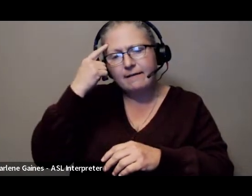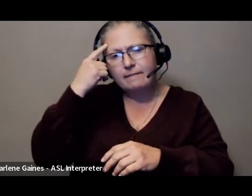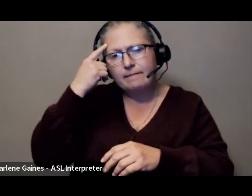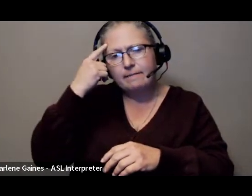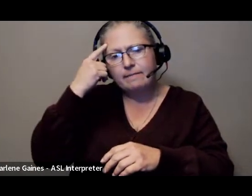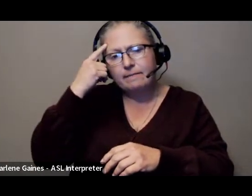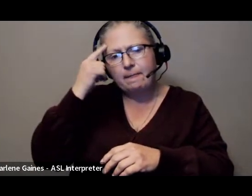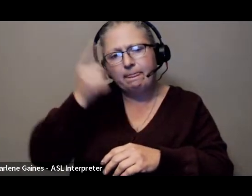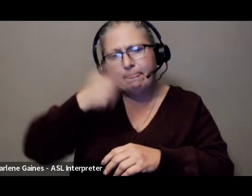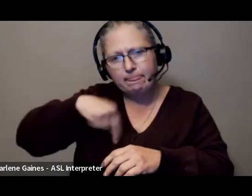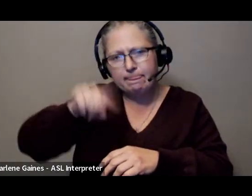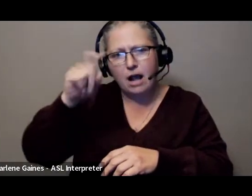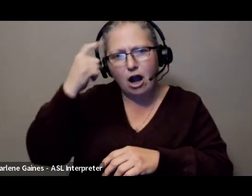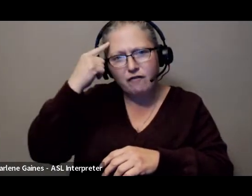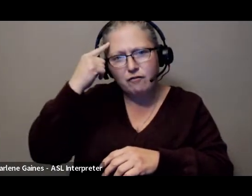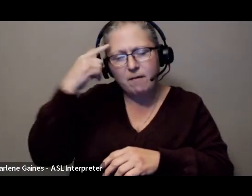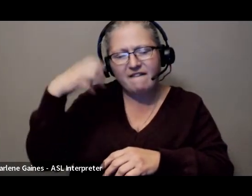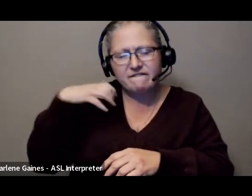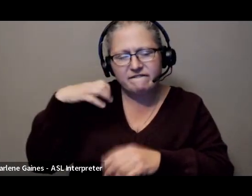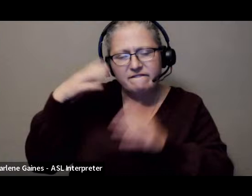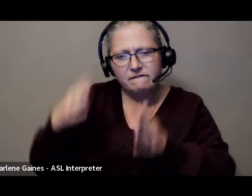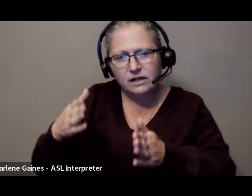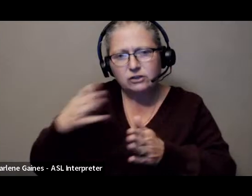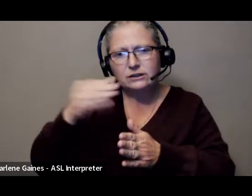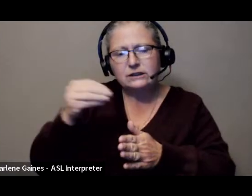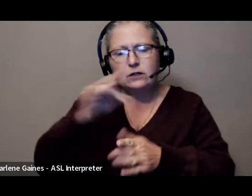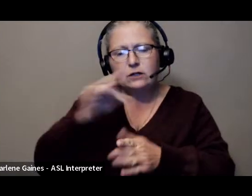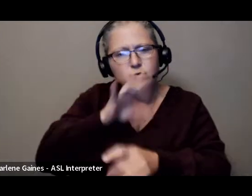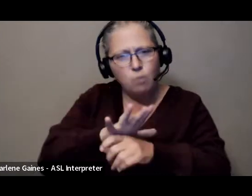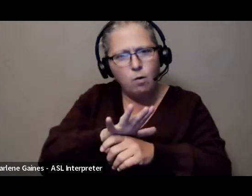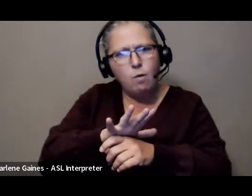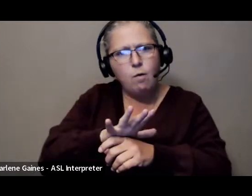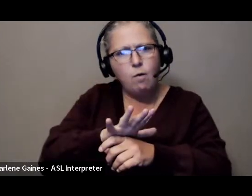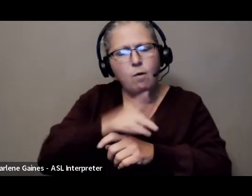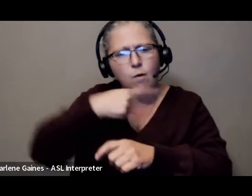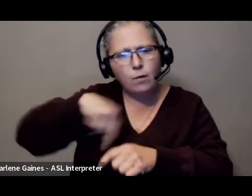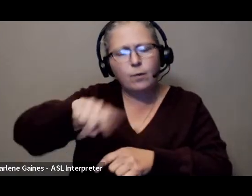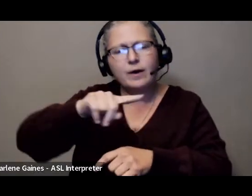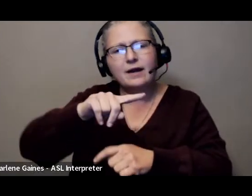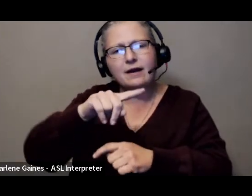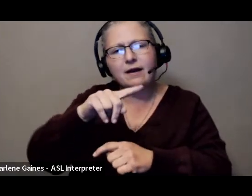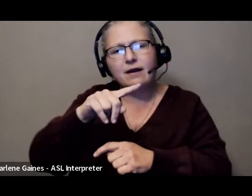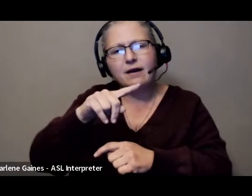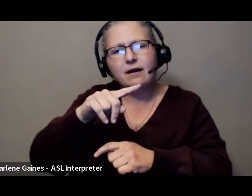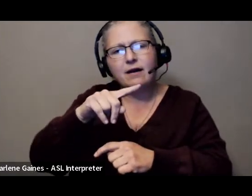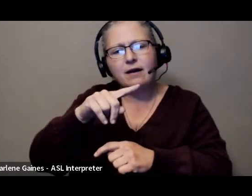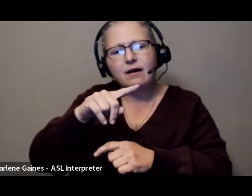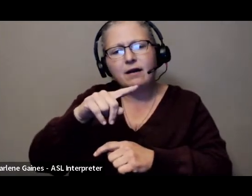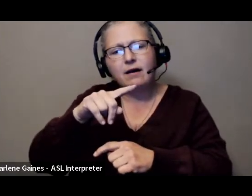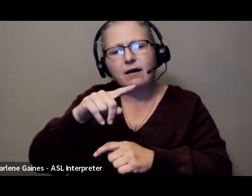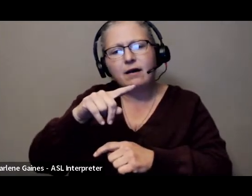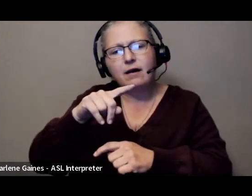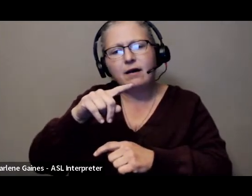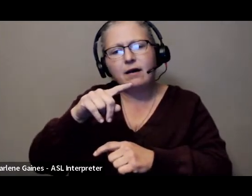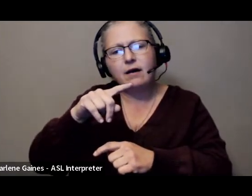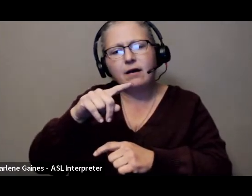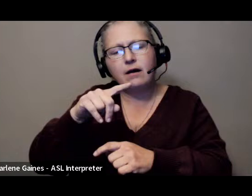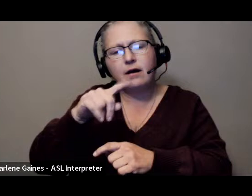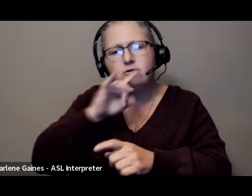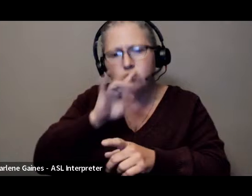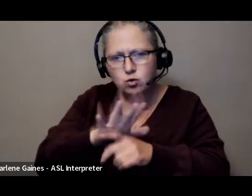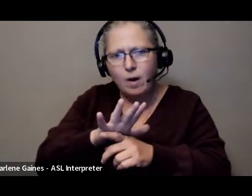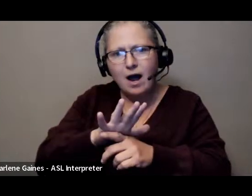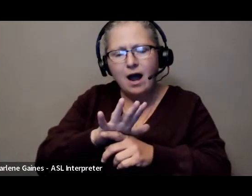as government officials and sworn in, that we do